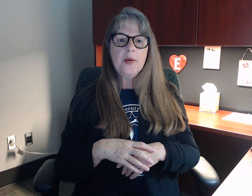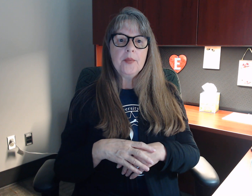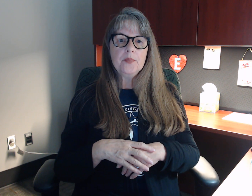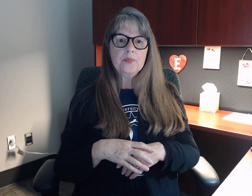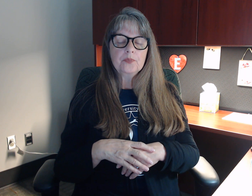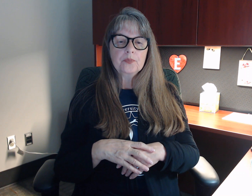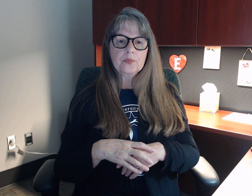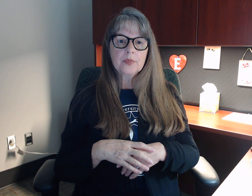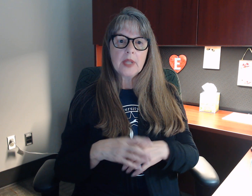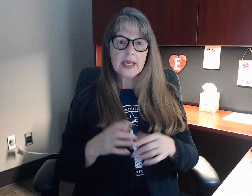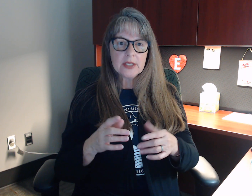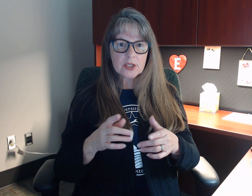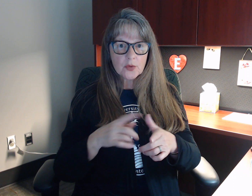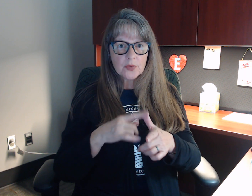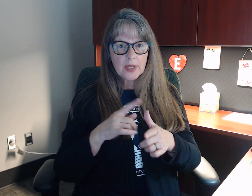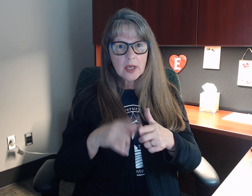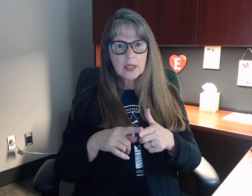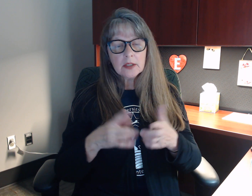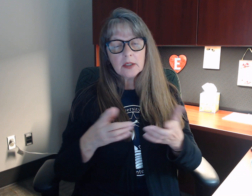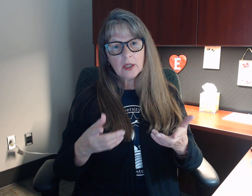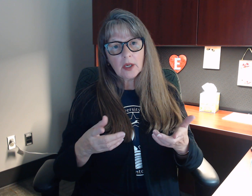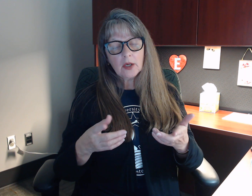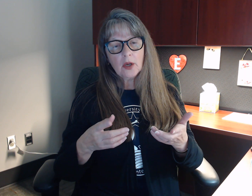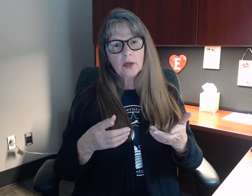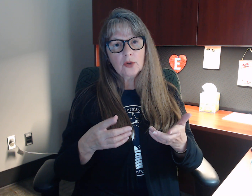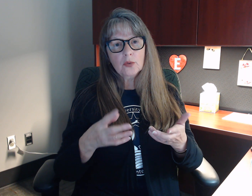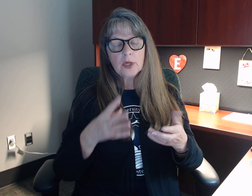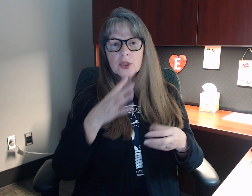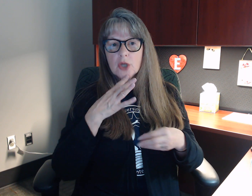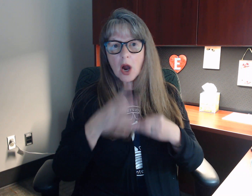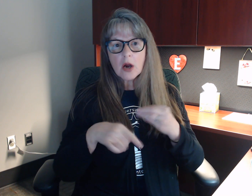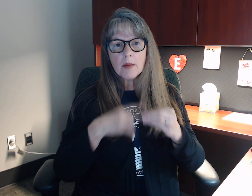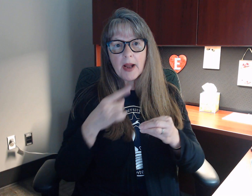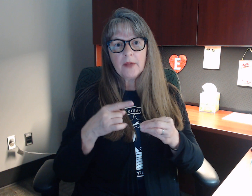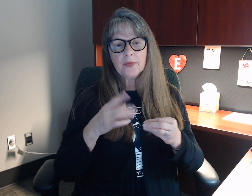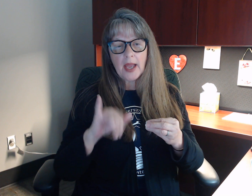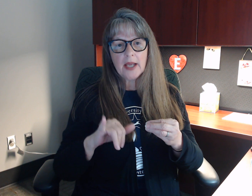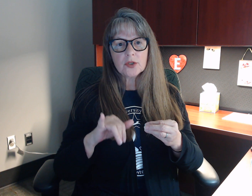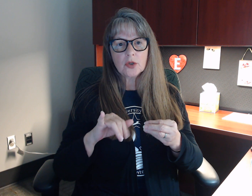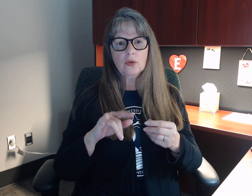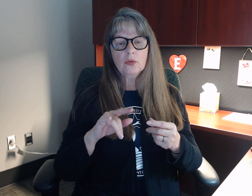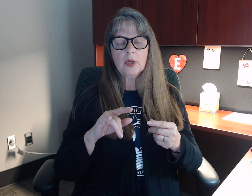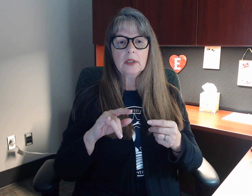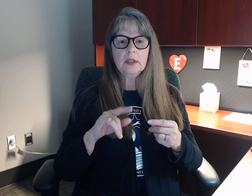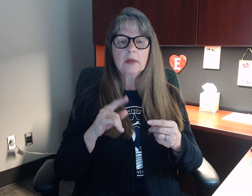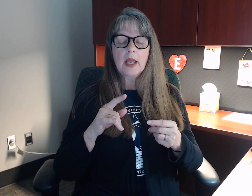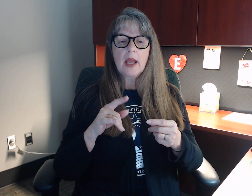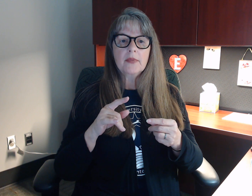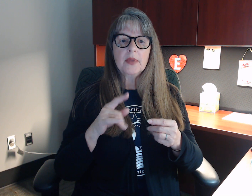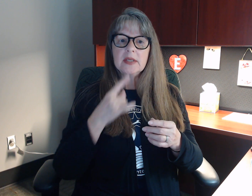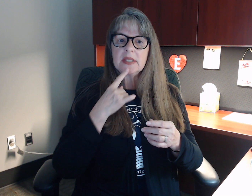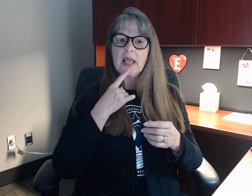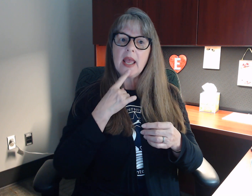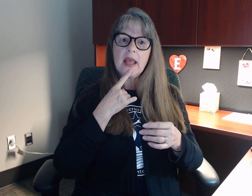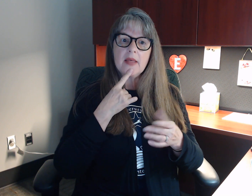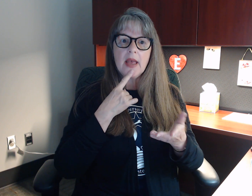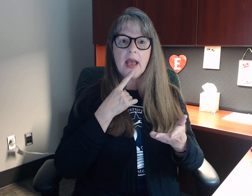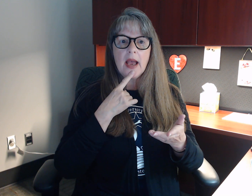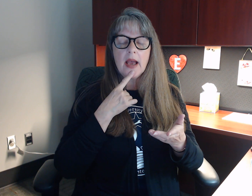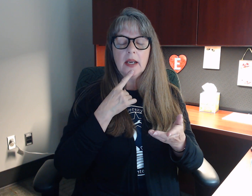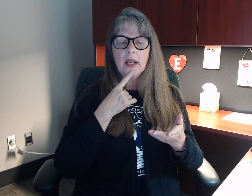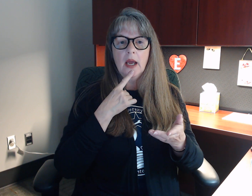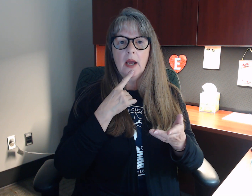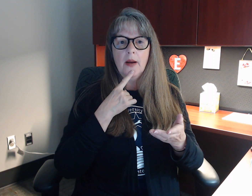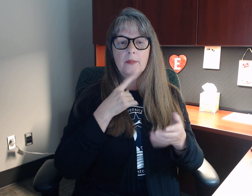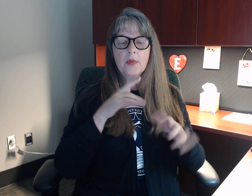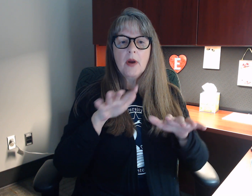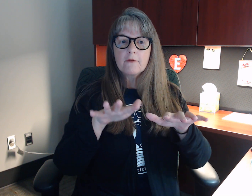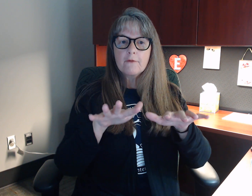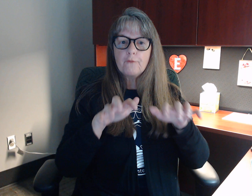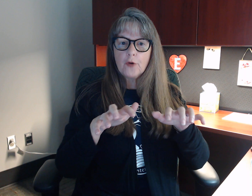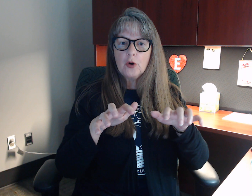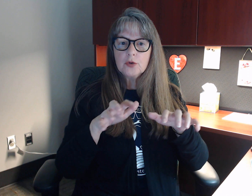And so then you can talk about that. So they say that